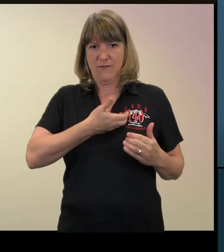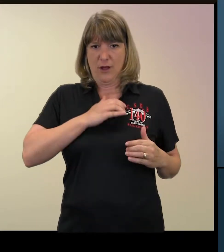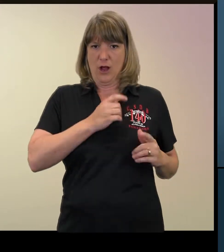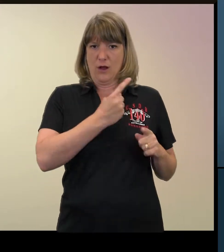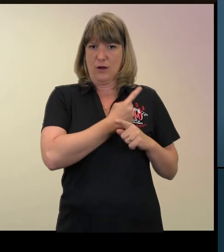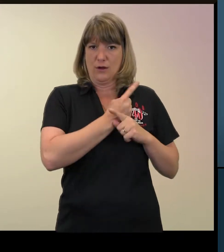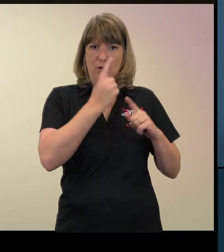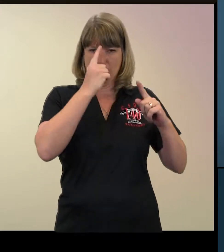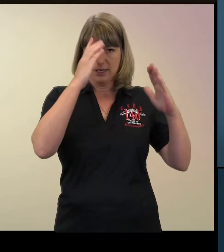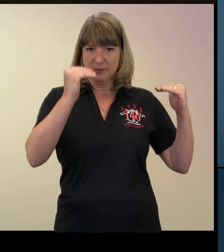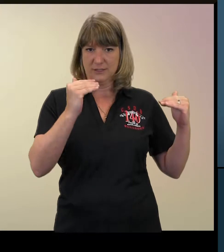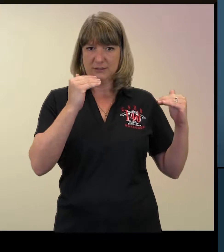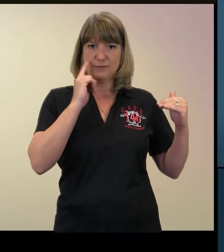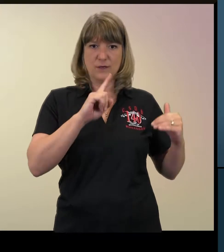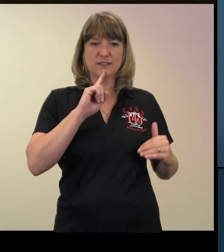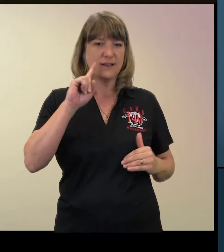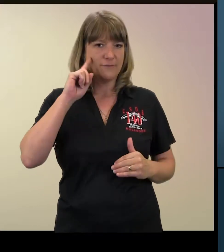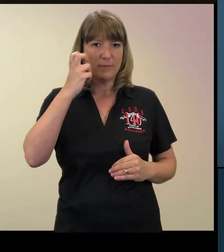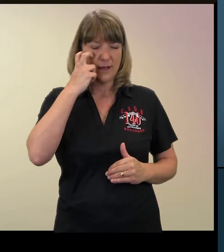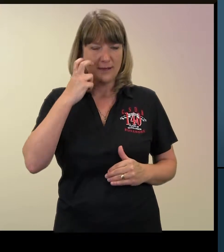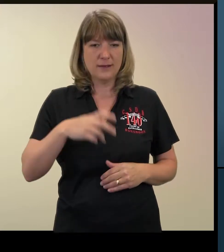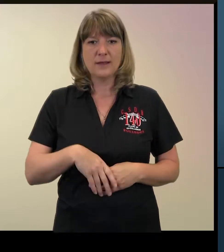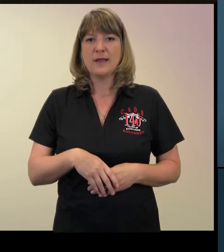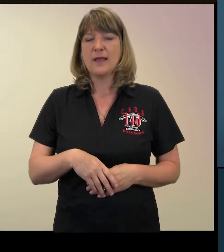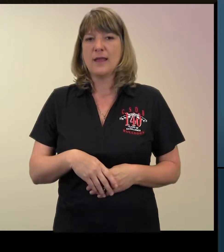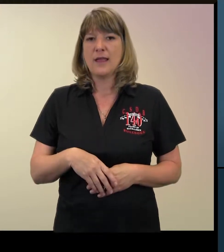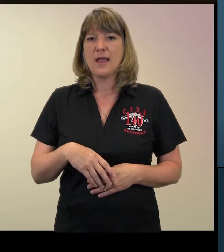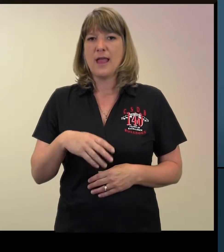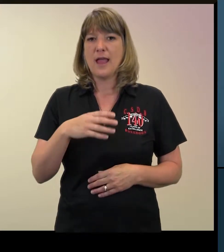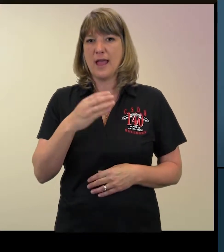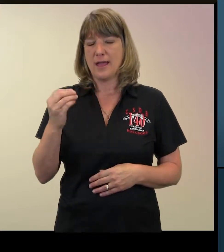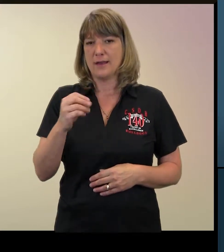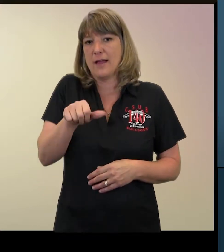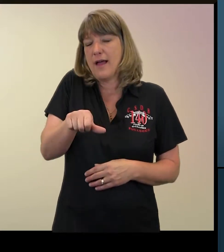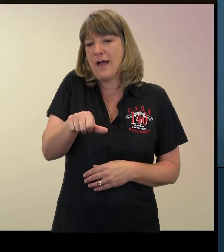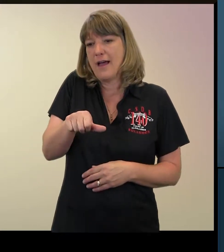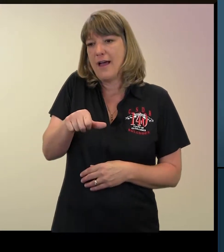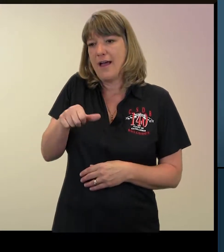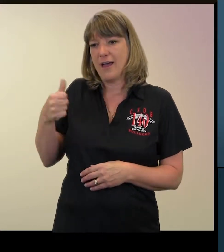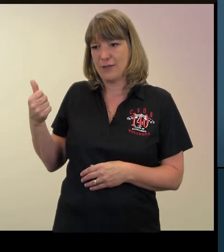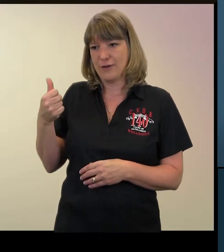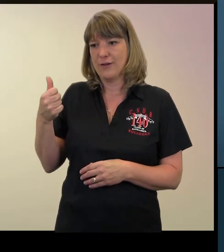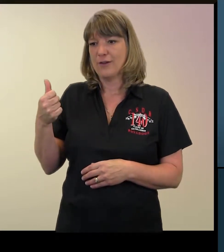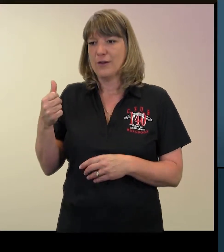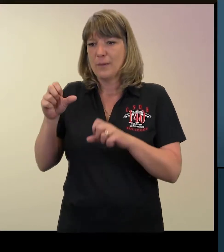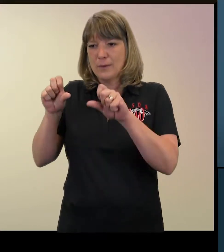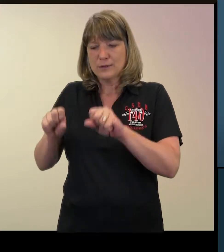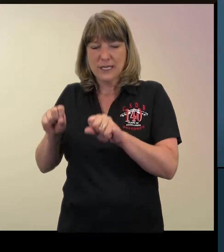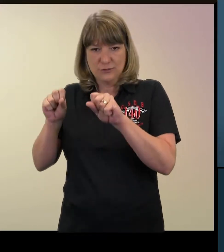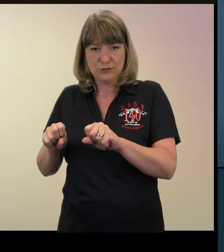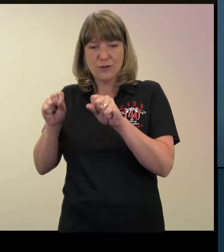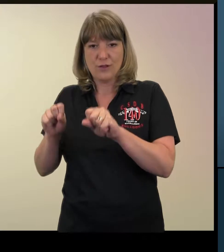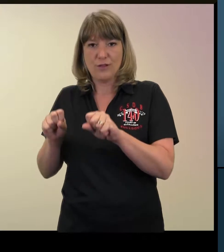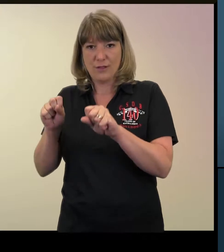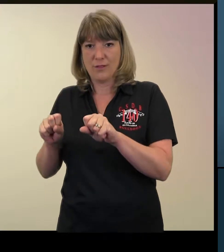of other children who are deafblind. Some of the other potential